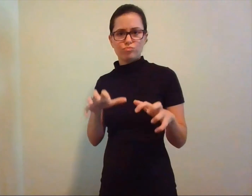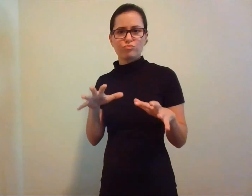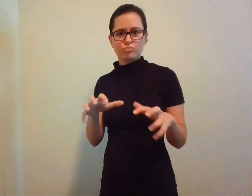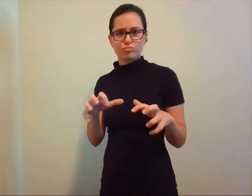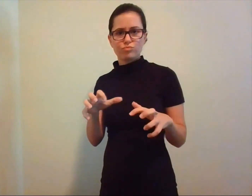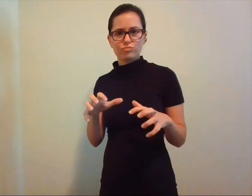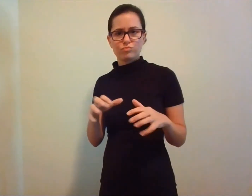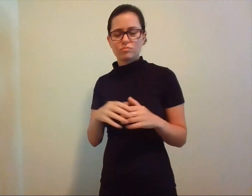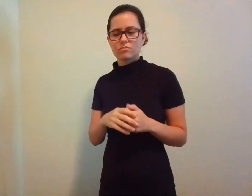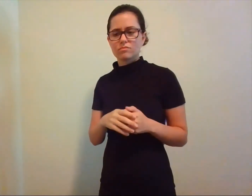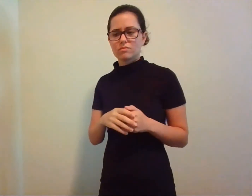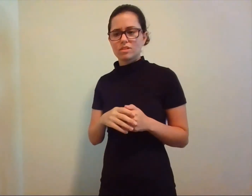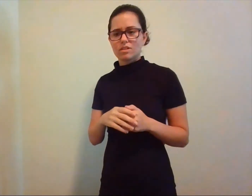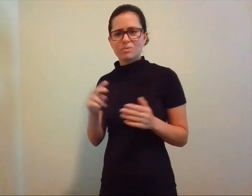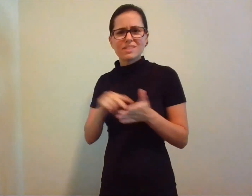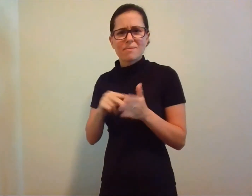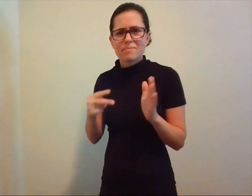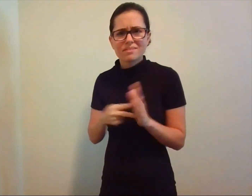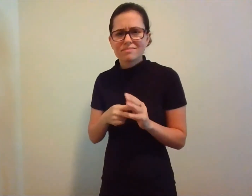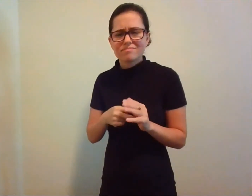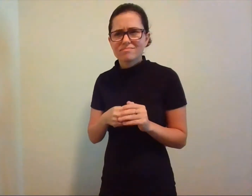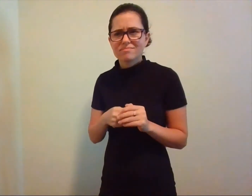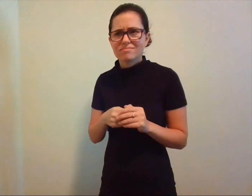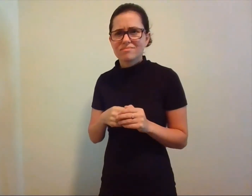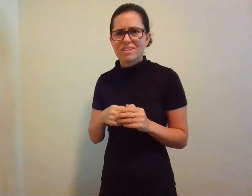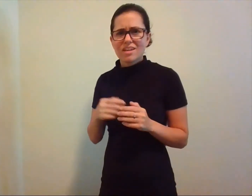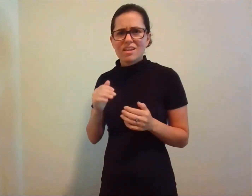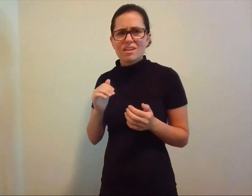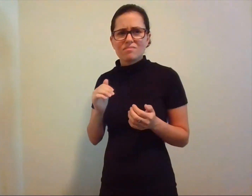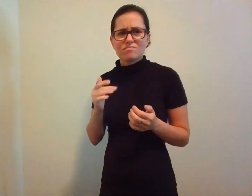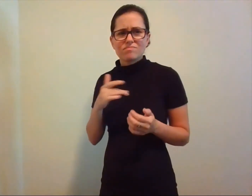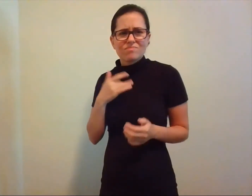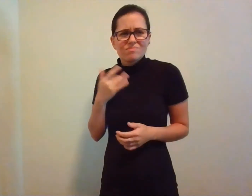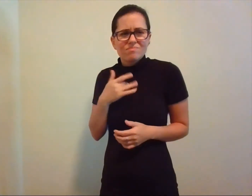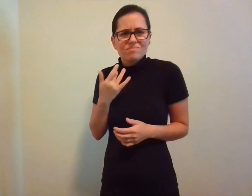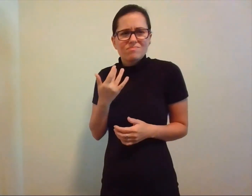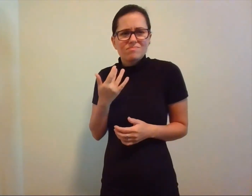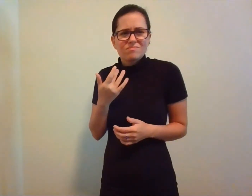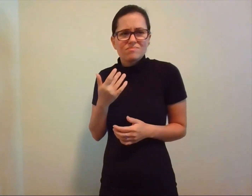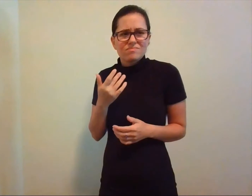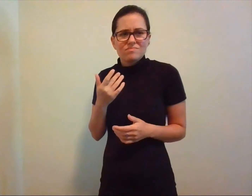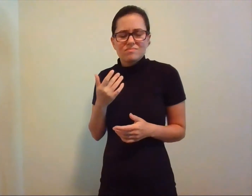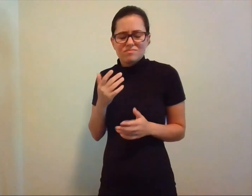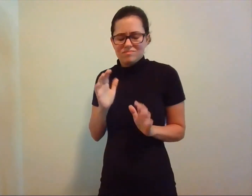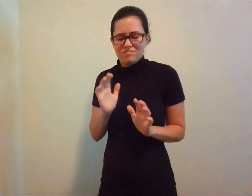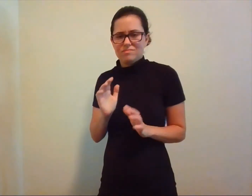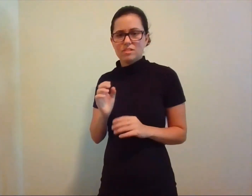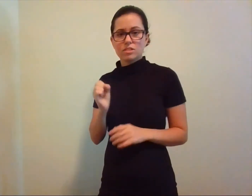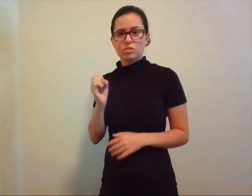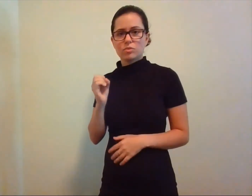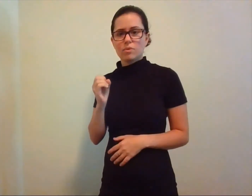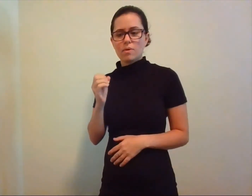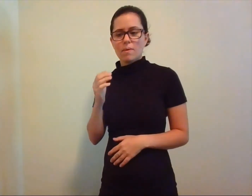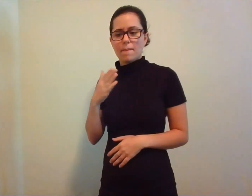Right? And so I quit. I got out of my own head and I was like, I'm just here for a massage. And it was,